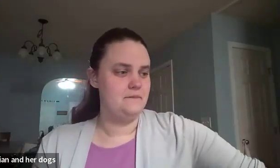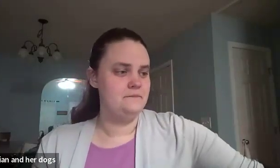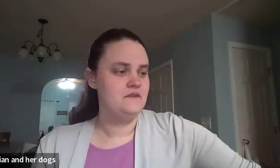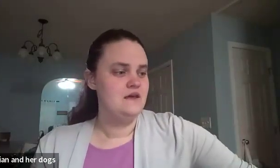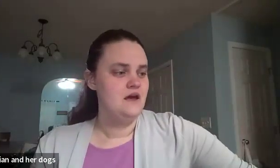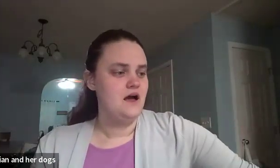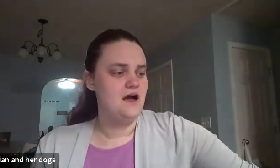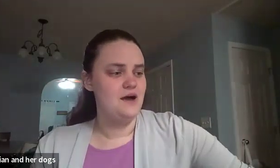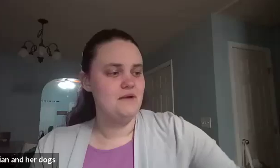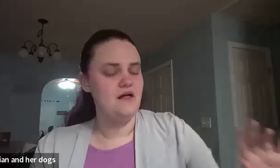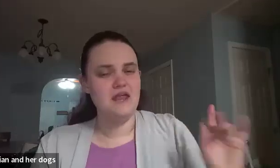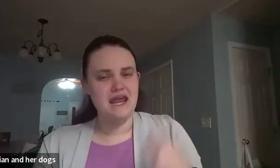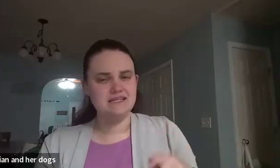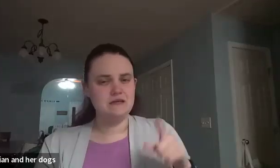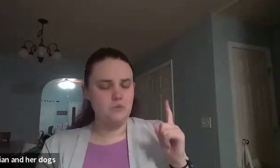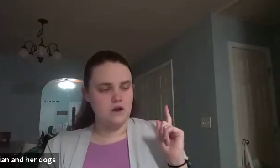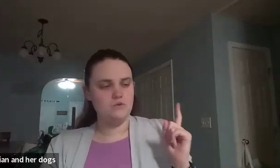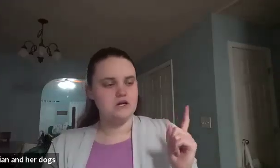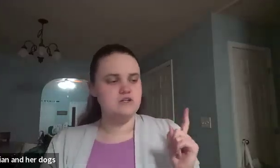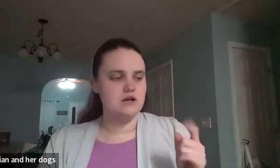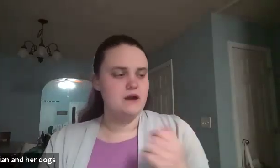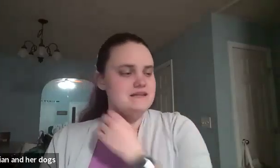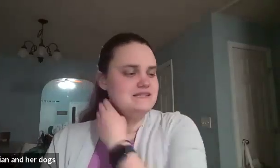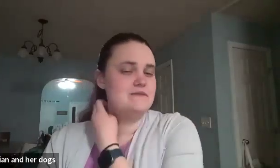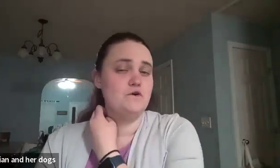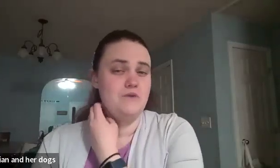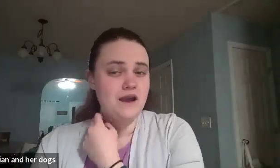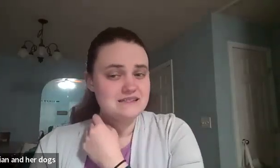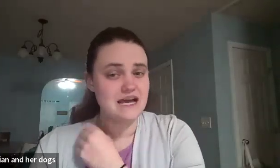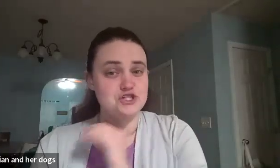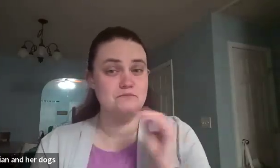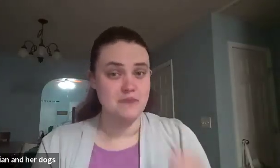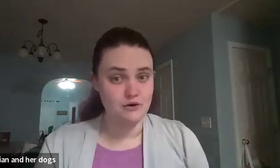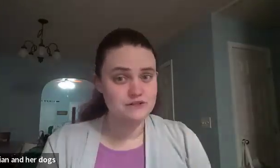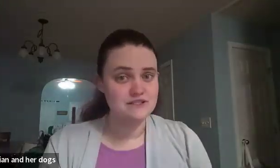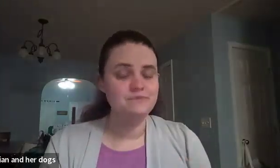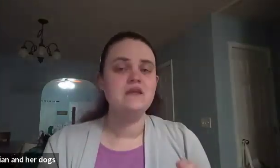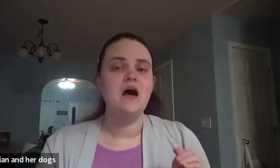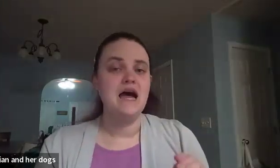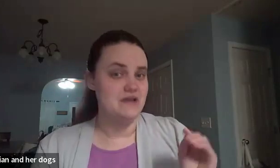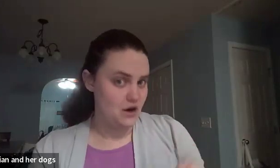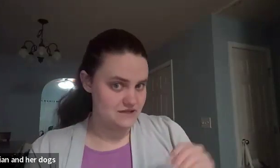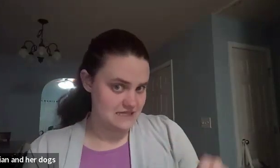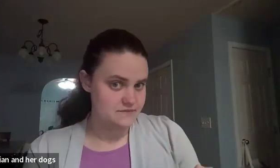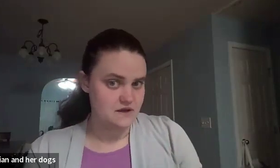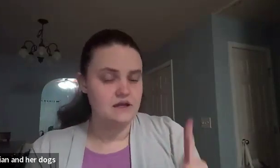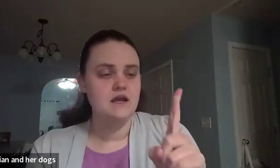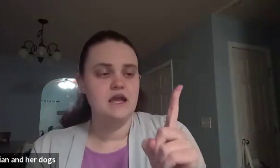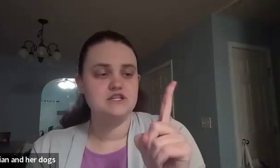Okay. The next one we're going to talk about is the sign for rat slash mouse. They are the same sign. It